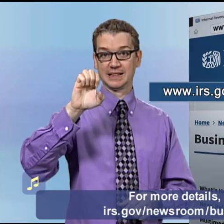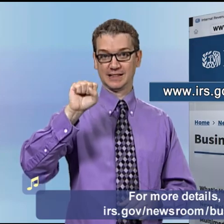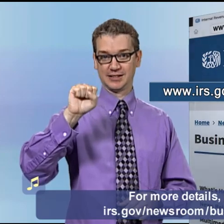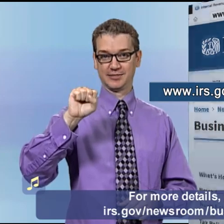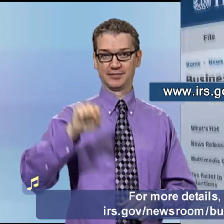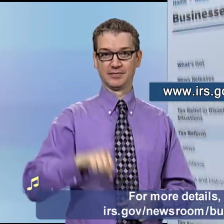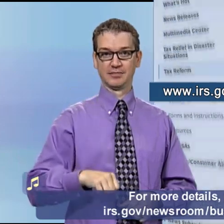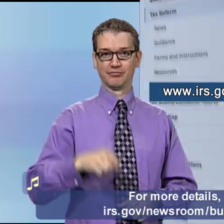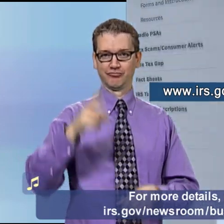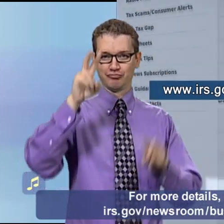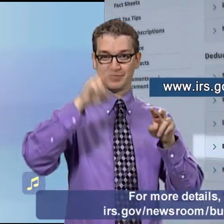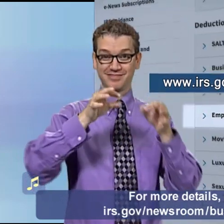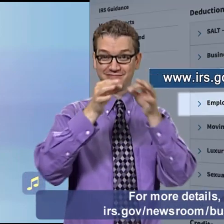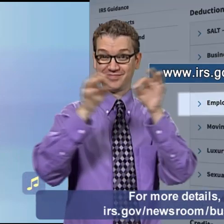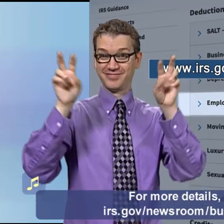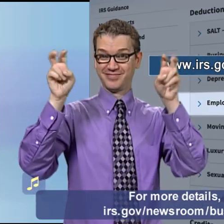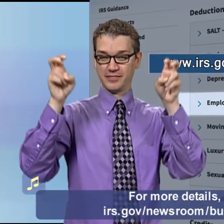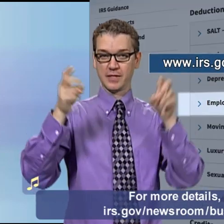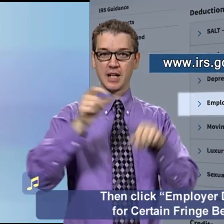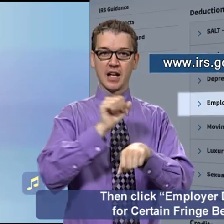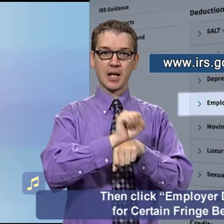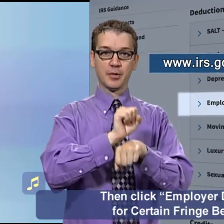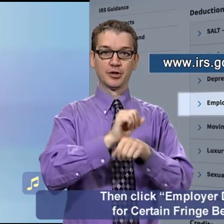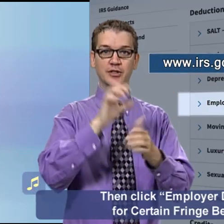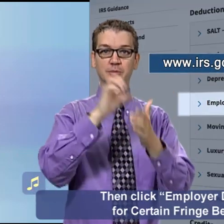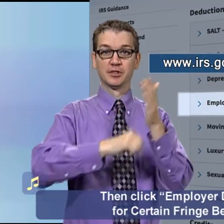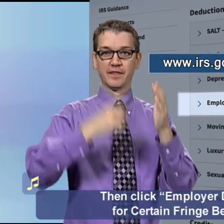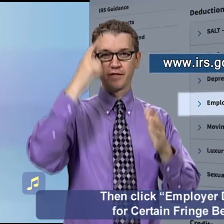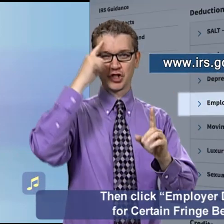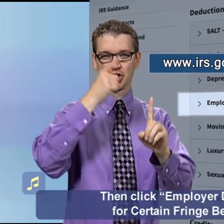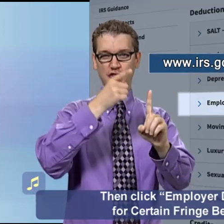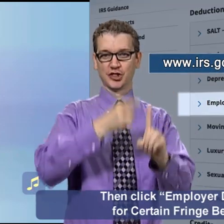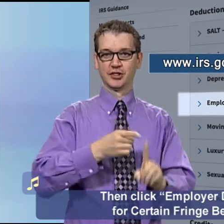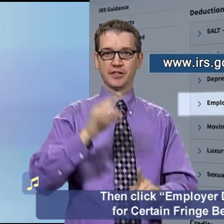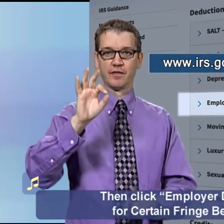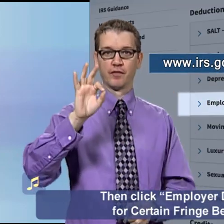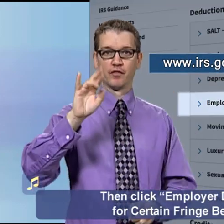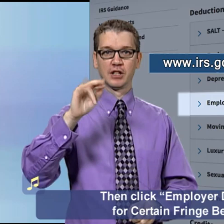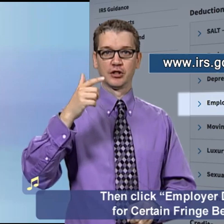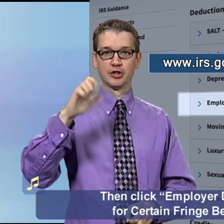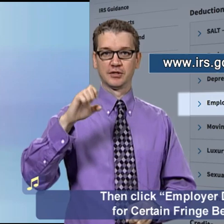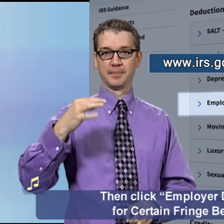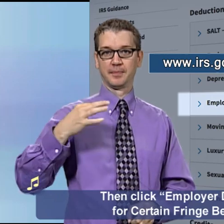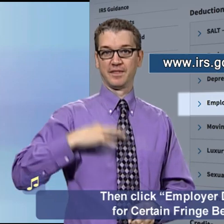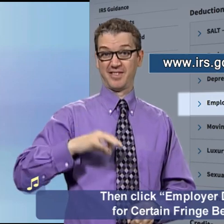businesses then click employer deduction for certain fringe benefits